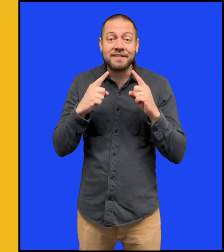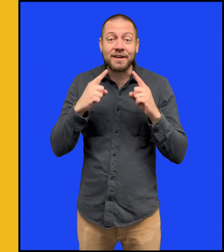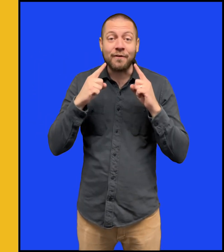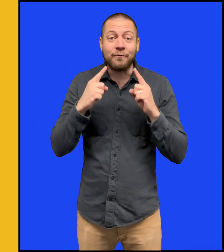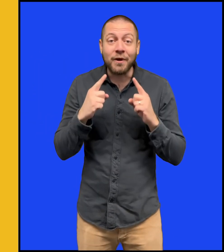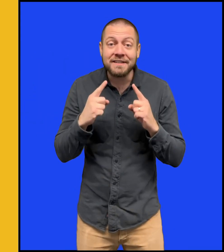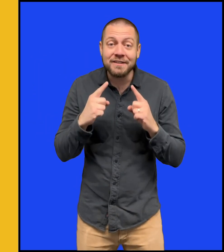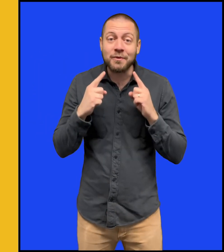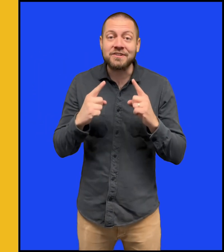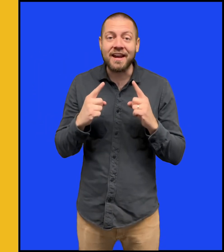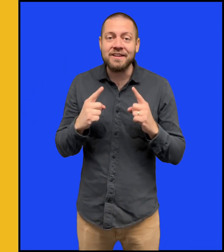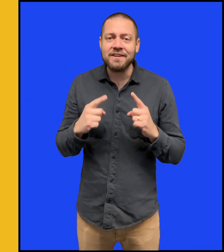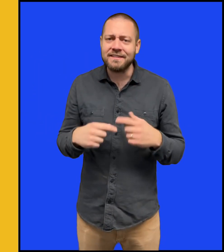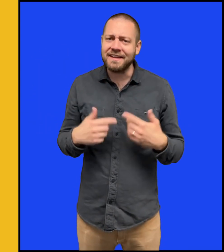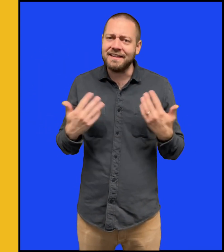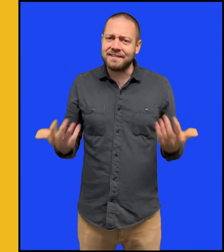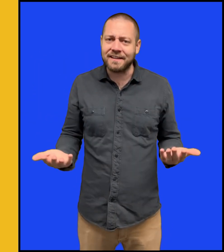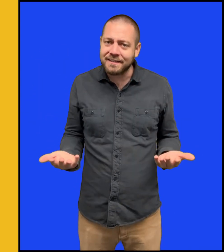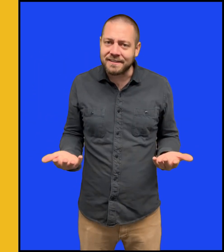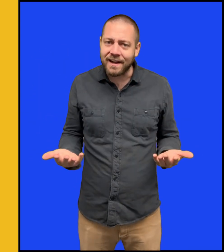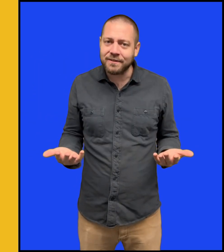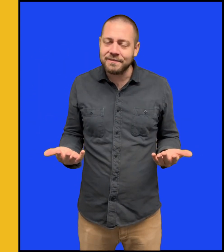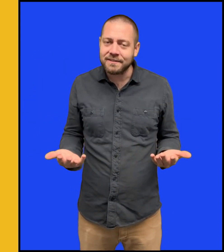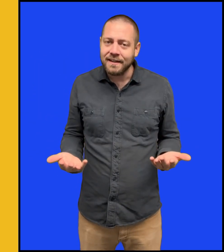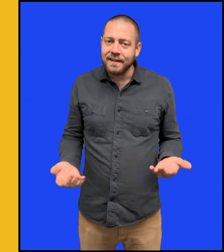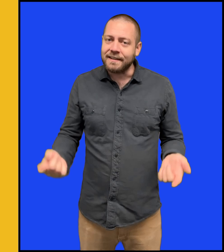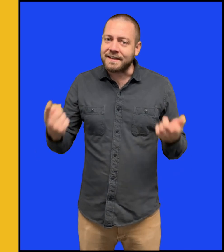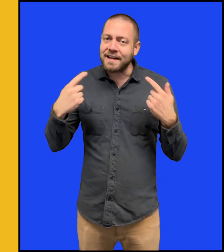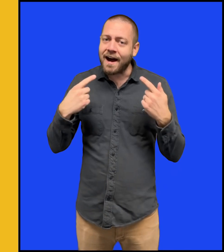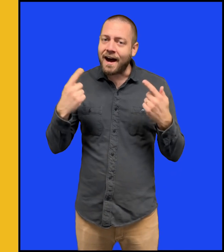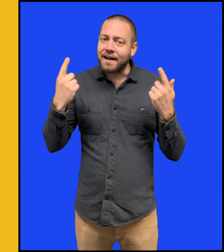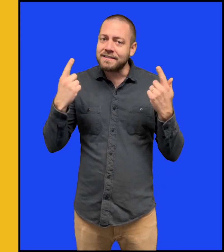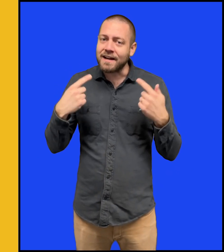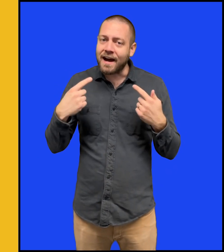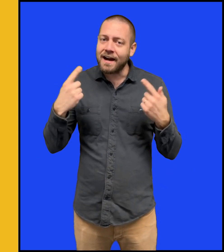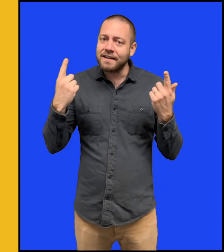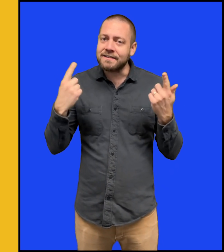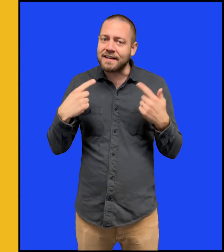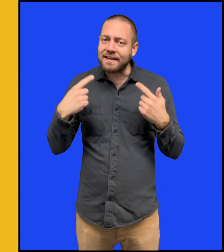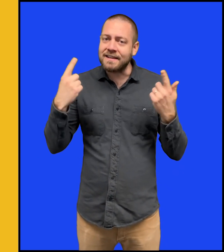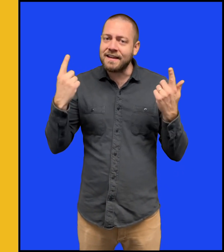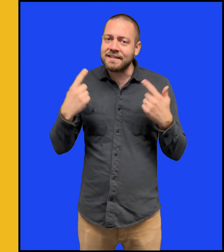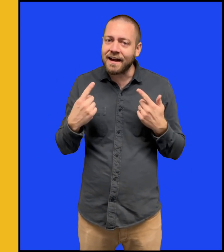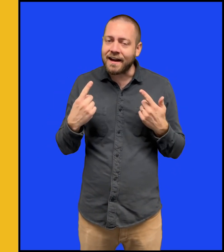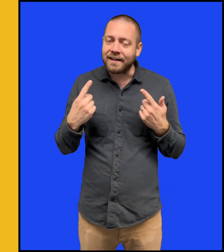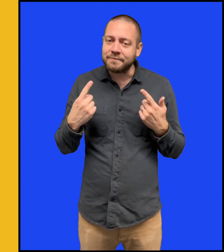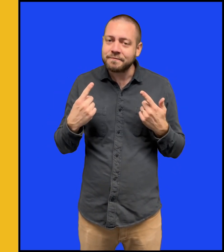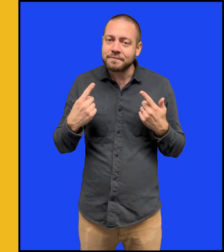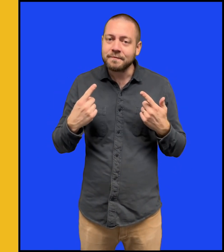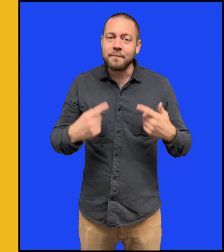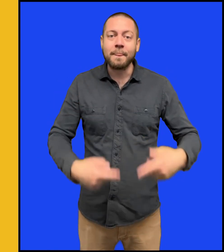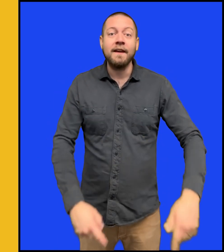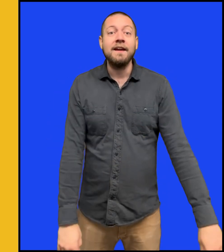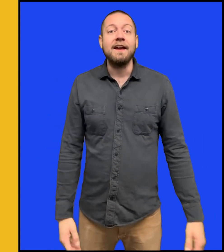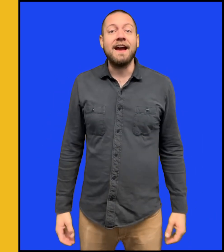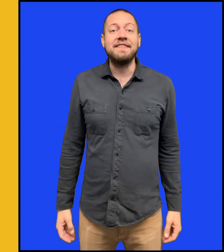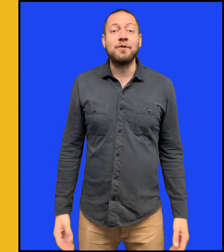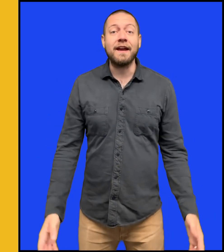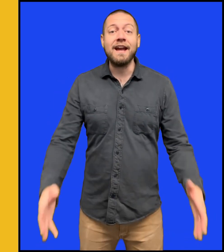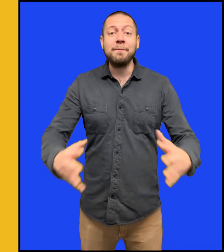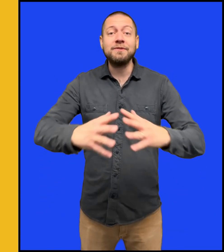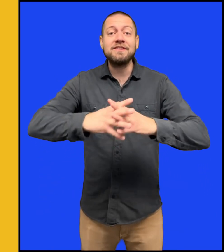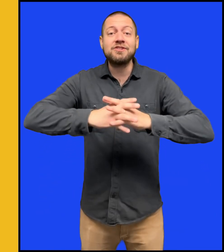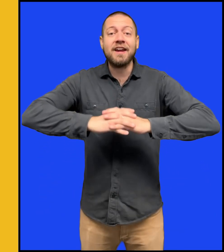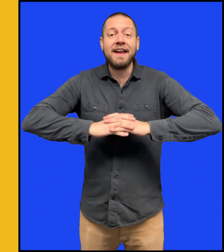you notice that our voices were changing and saying silly sounds? Like ta, ta, tiki tiki ta. And